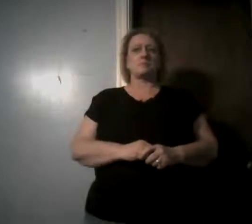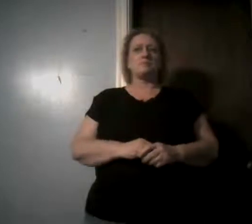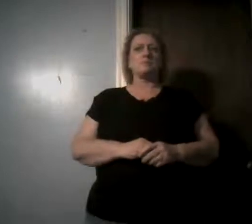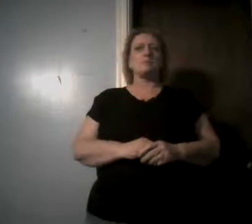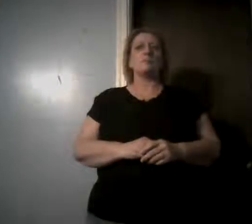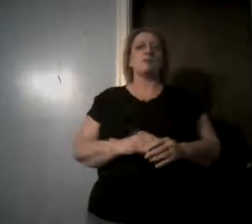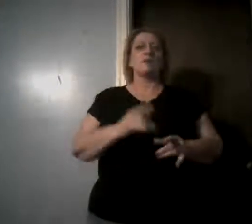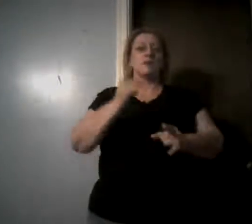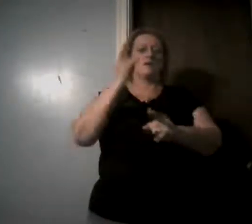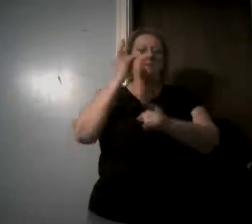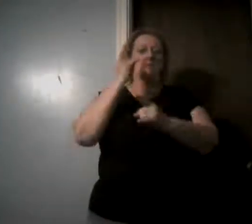Alcoholism